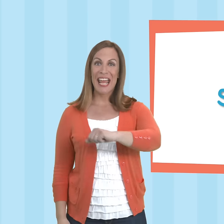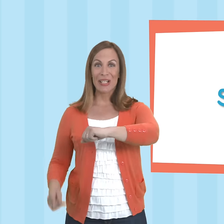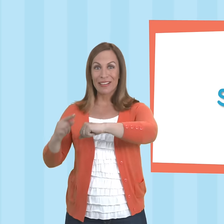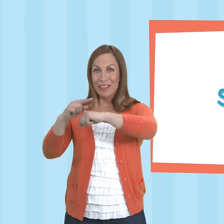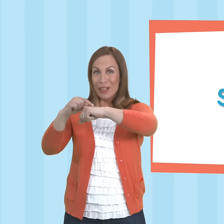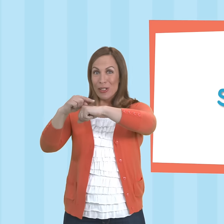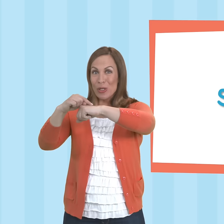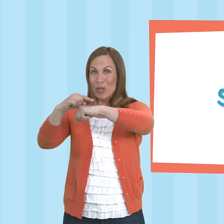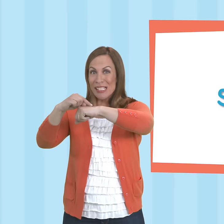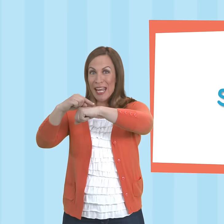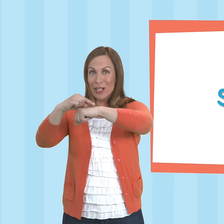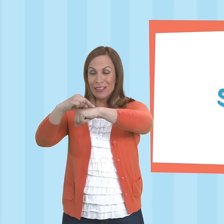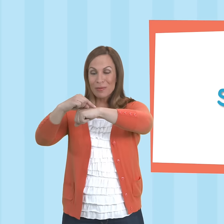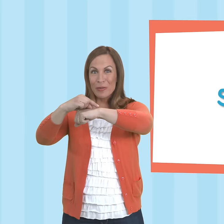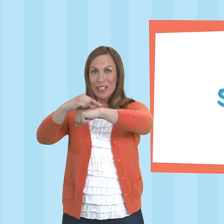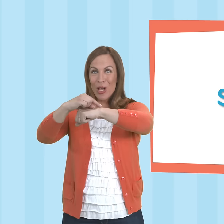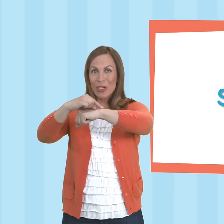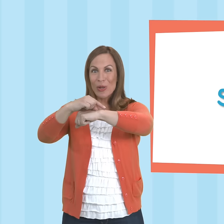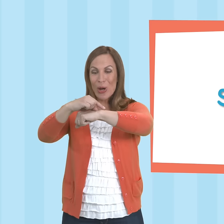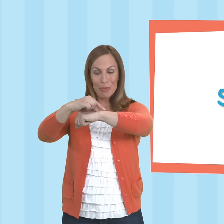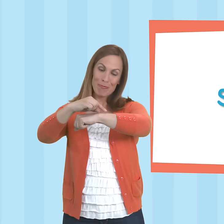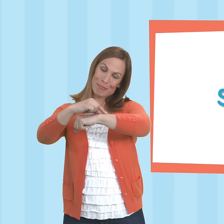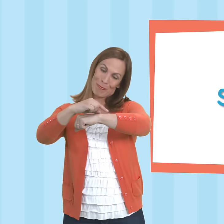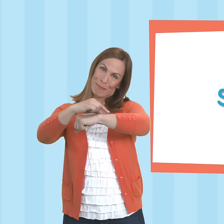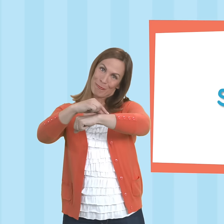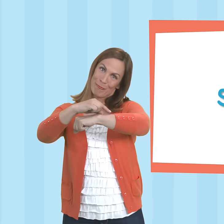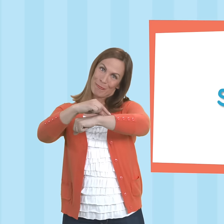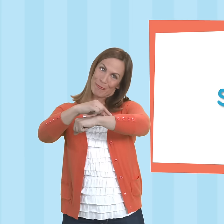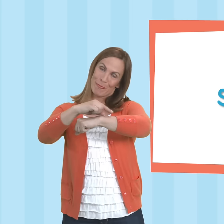Snail, show the snail moving along your arm.